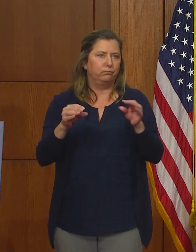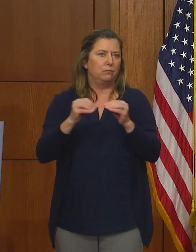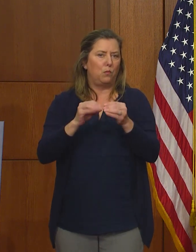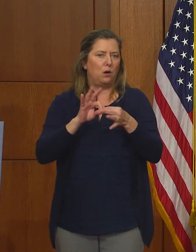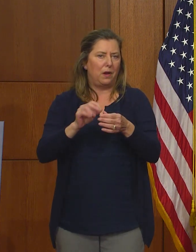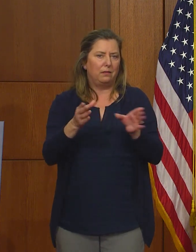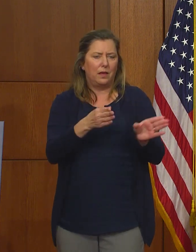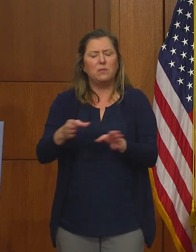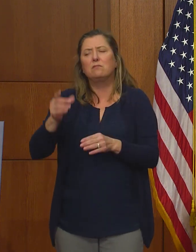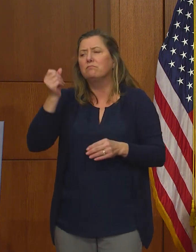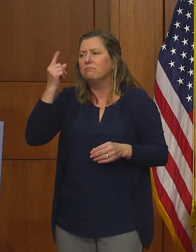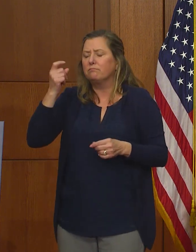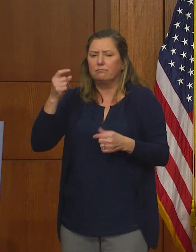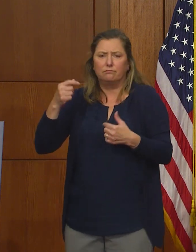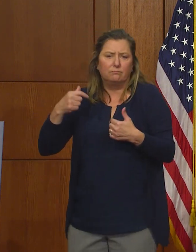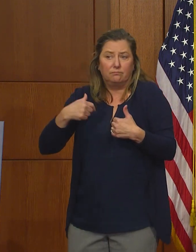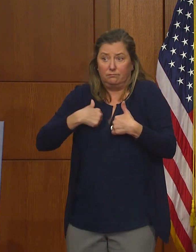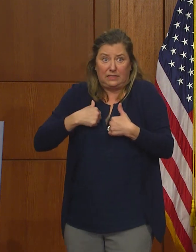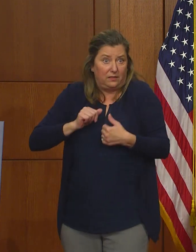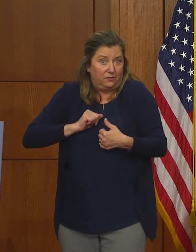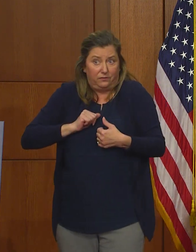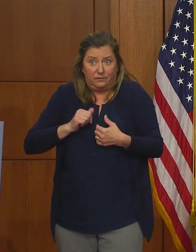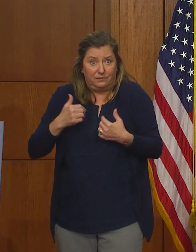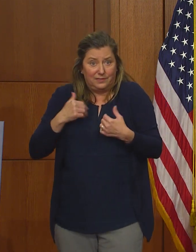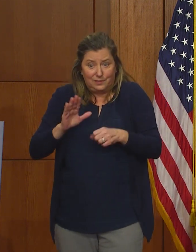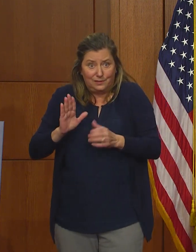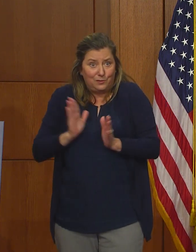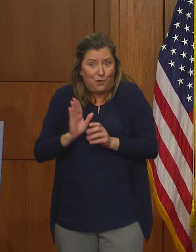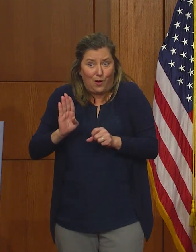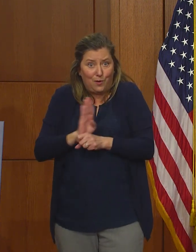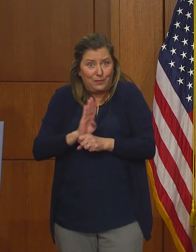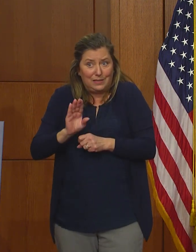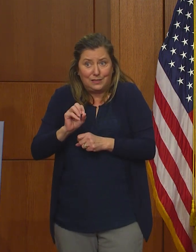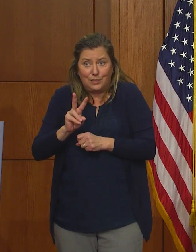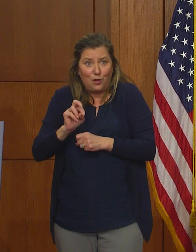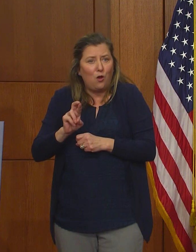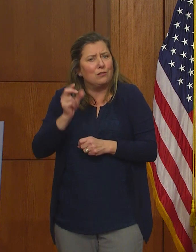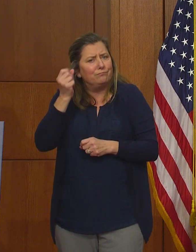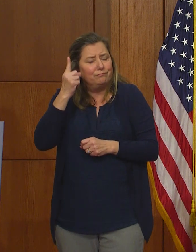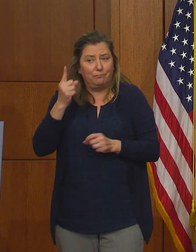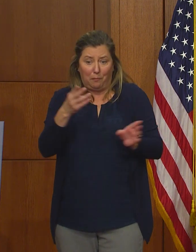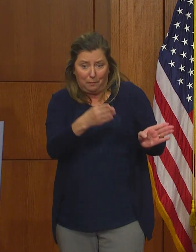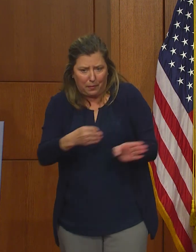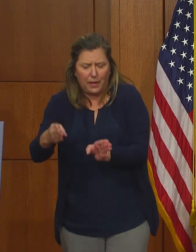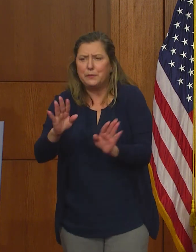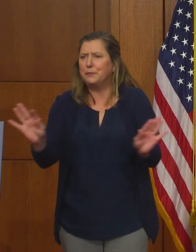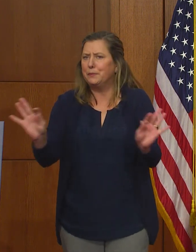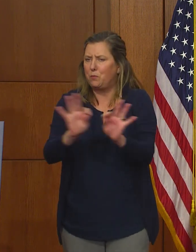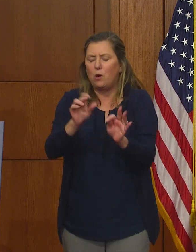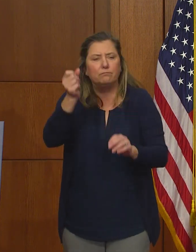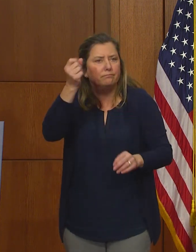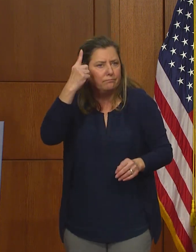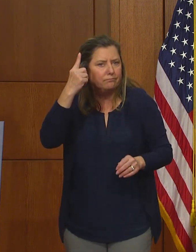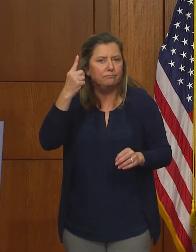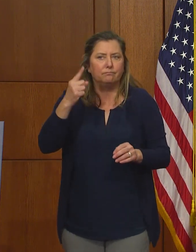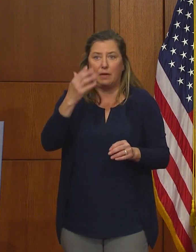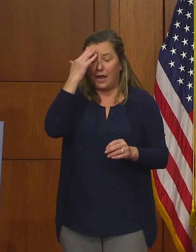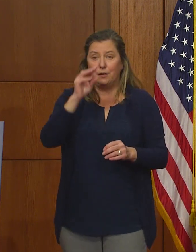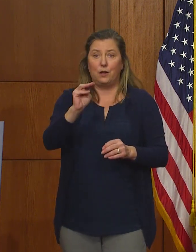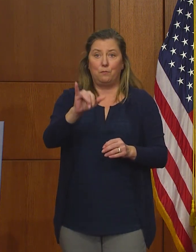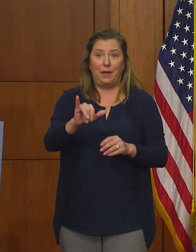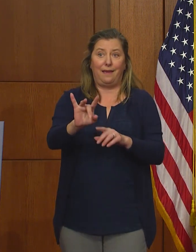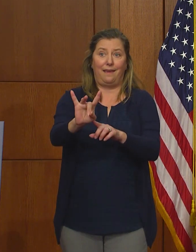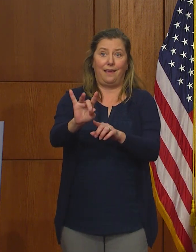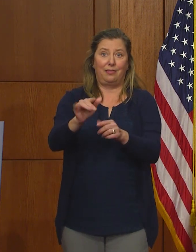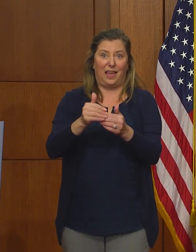And I realize, and again, as a small business owner, that planning is very important. And with that date coming up on